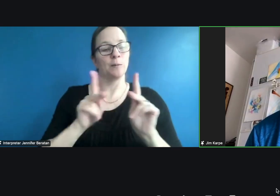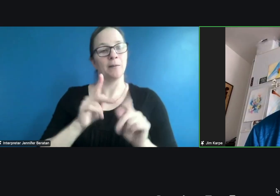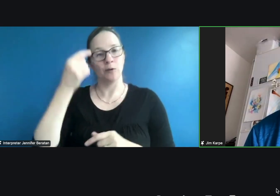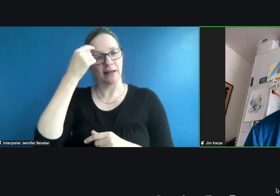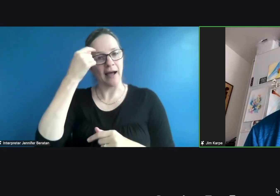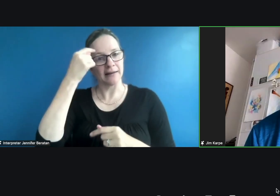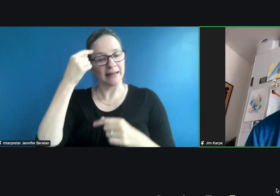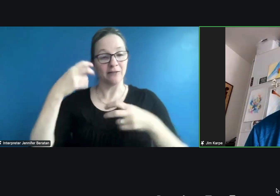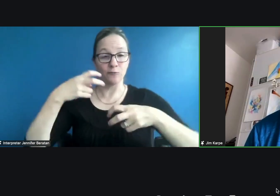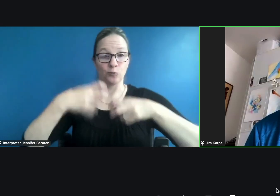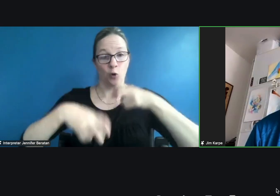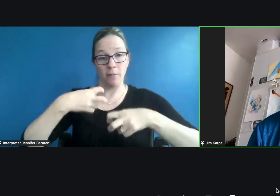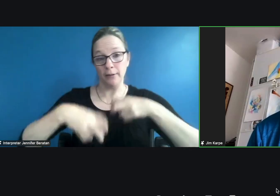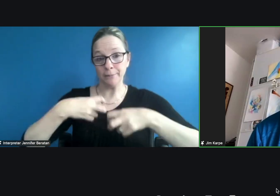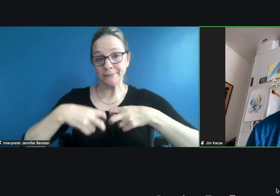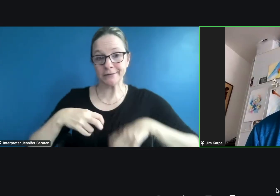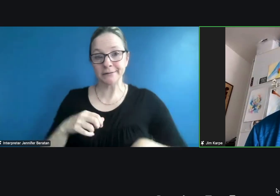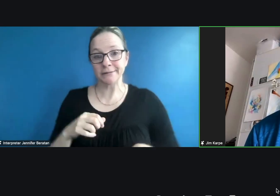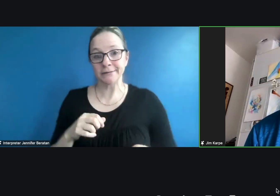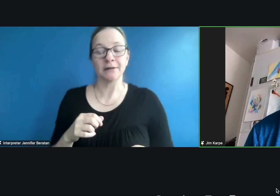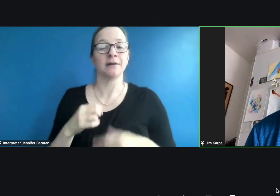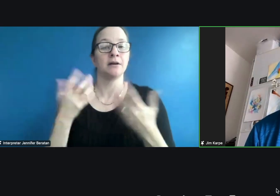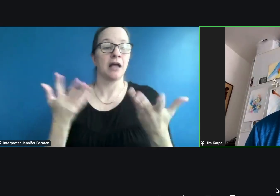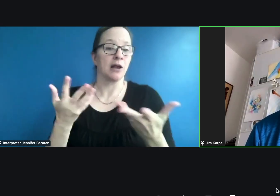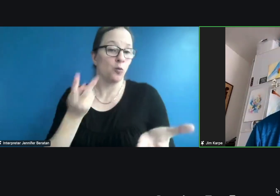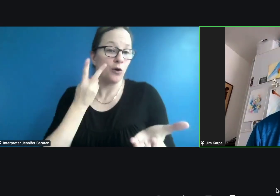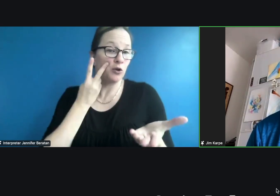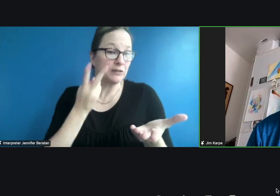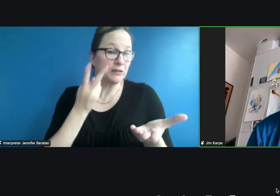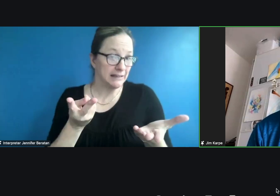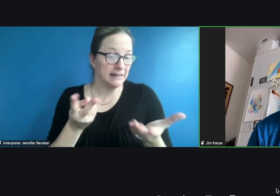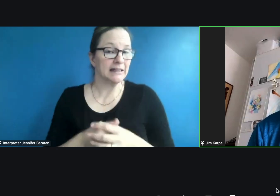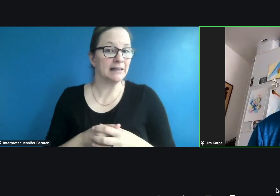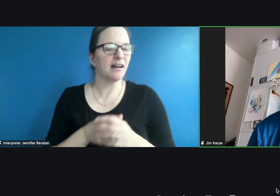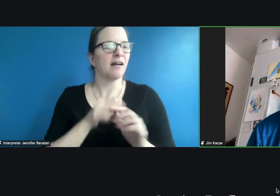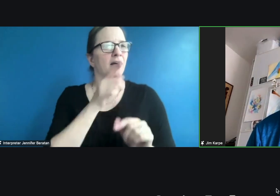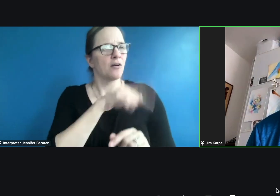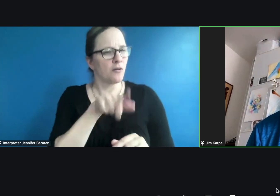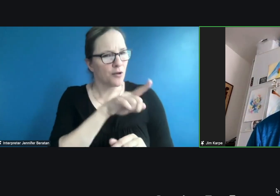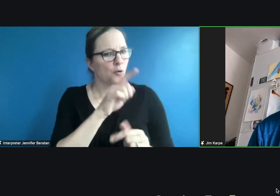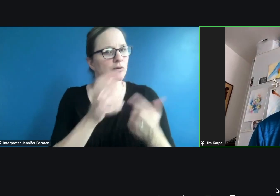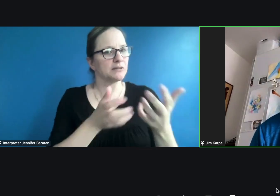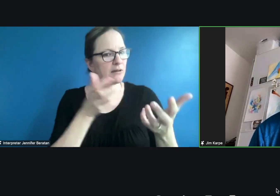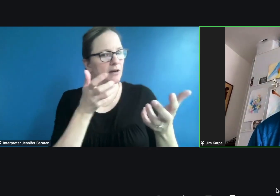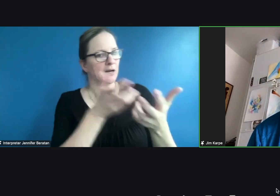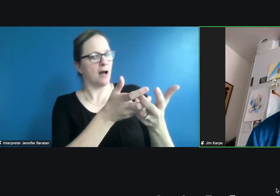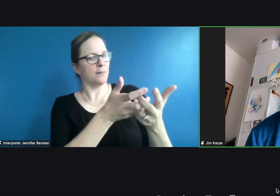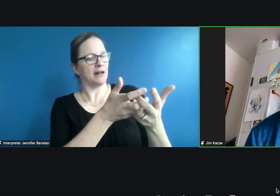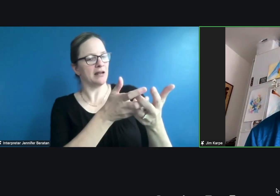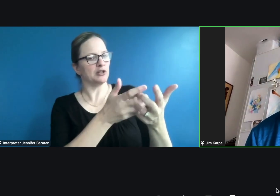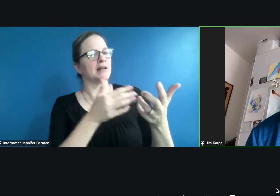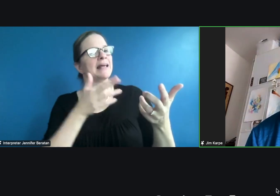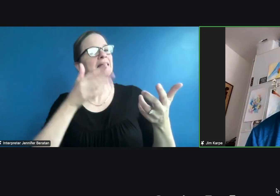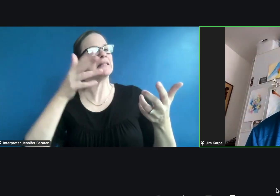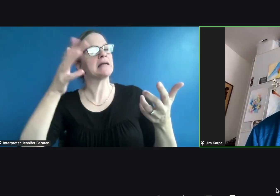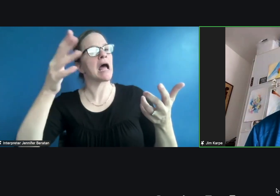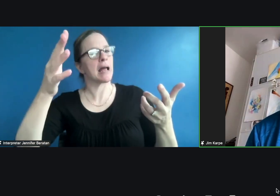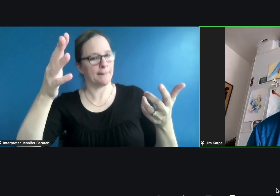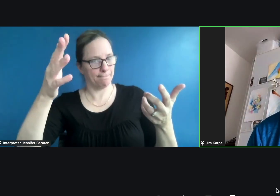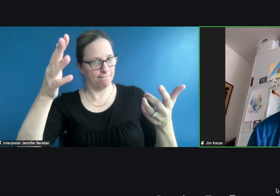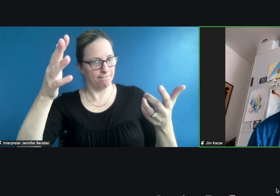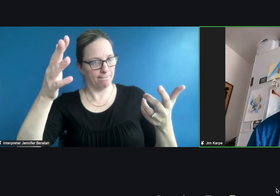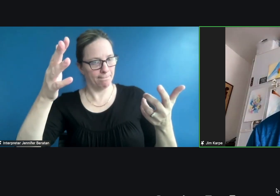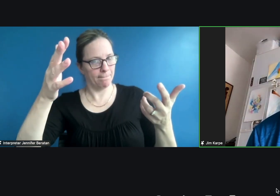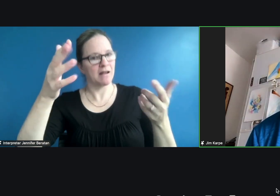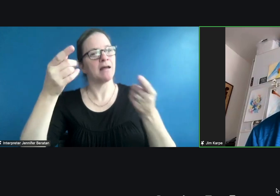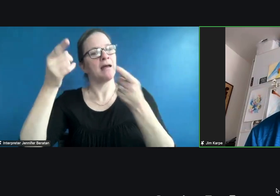cognitive problems. And what you will find is that those accommodations in time